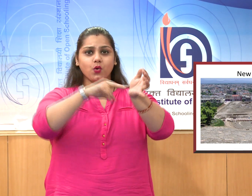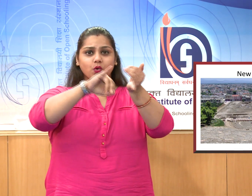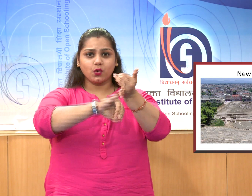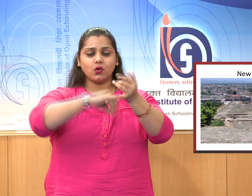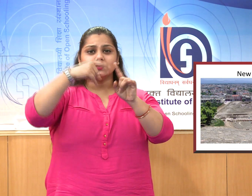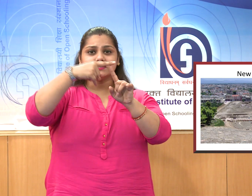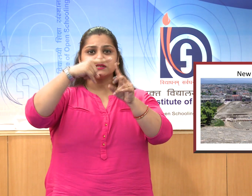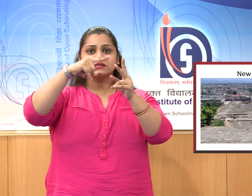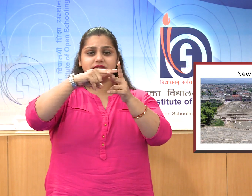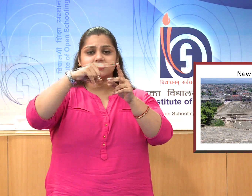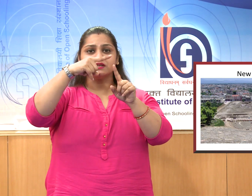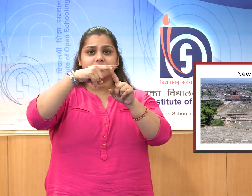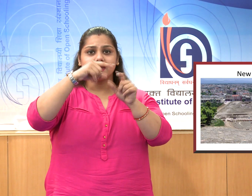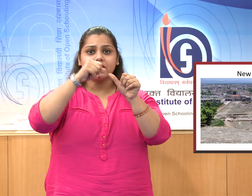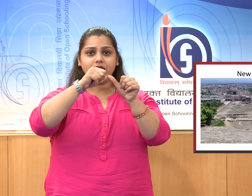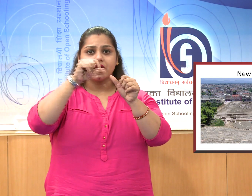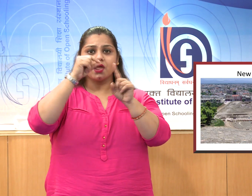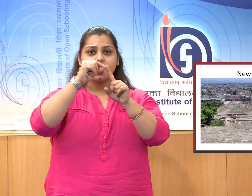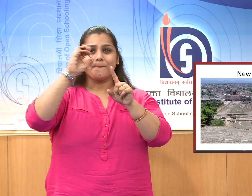Constantinople after his name.